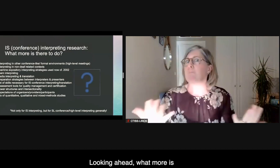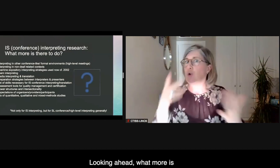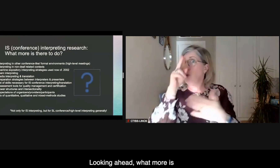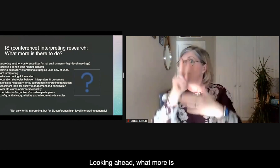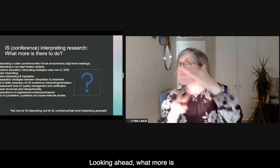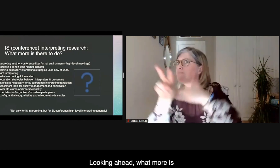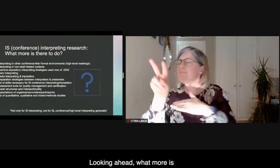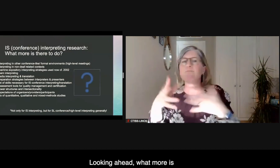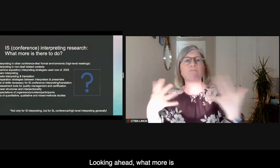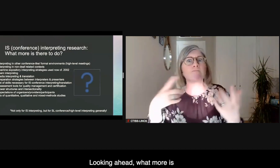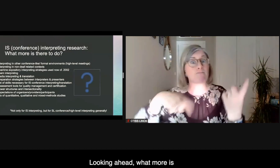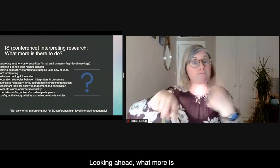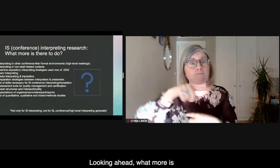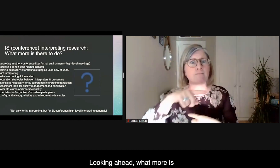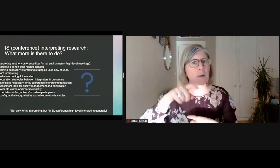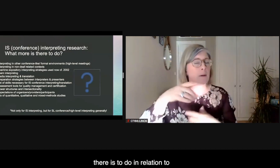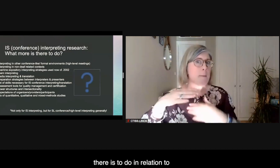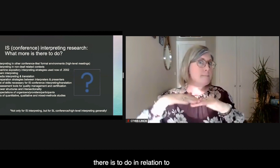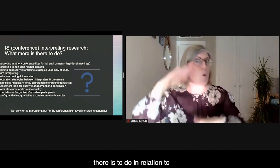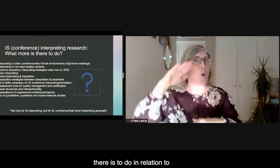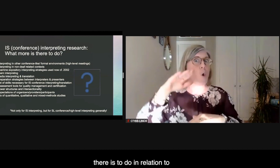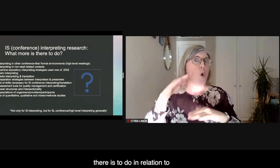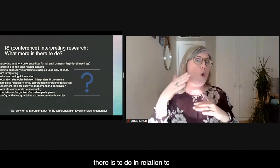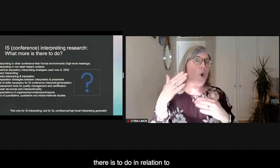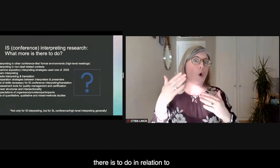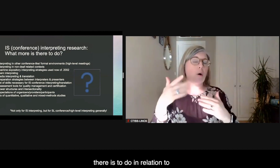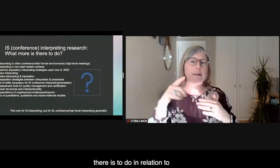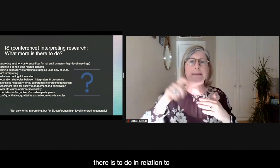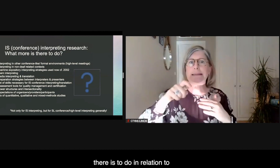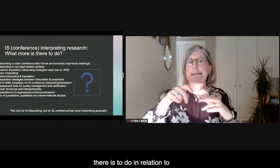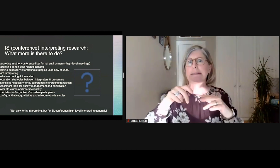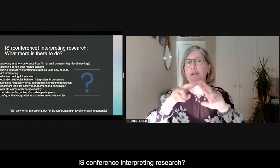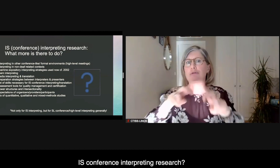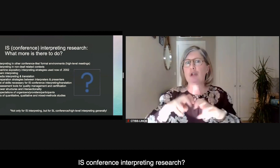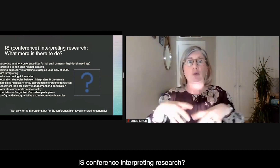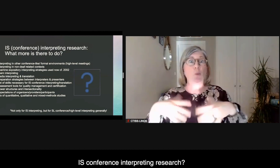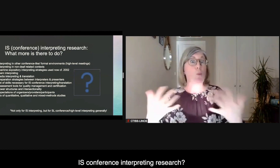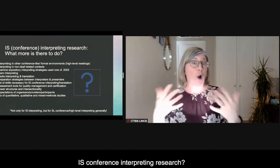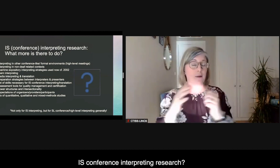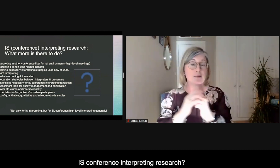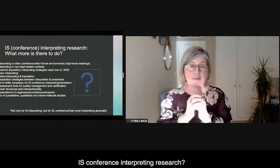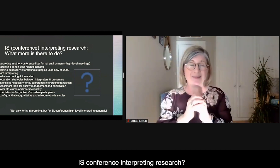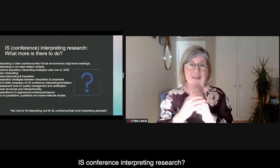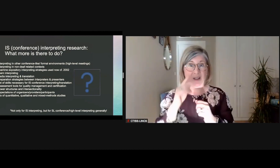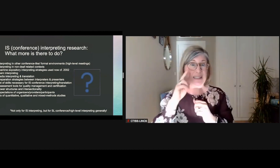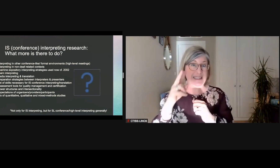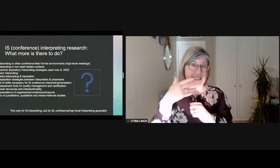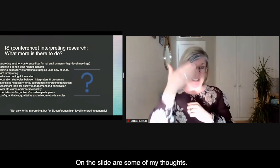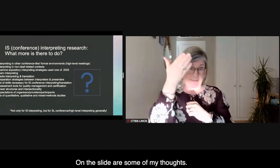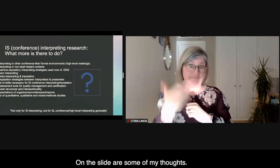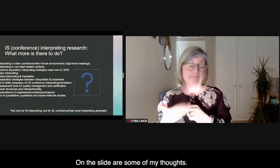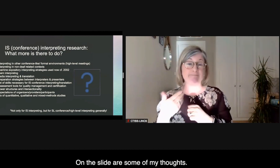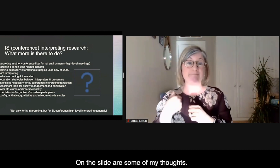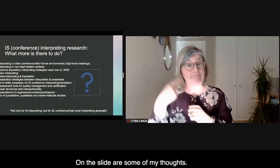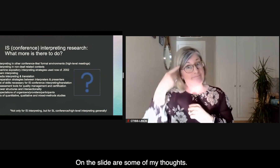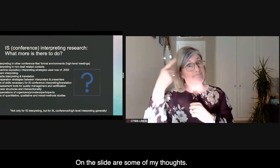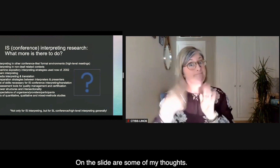Looking ahead, what more is there to do in relation to IS conference interpreting research? On the slide are some of my